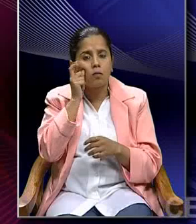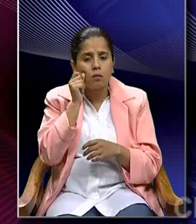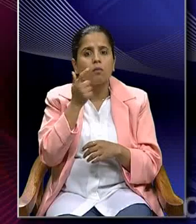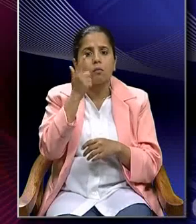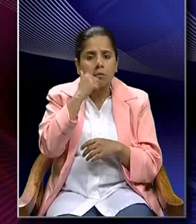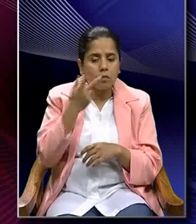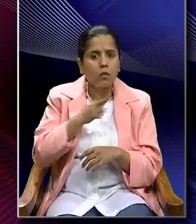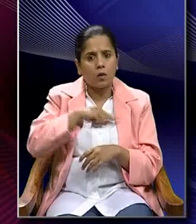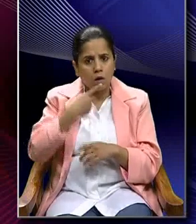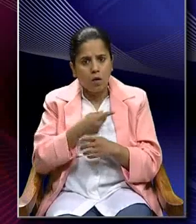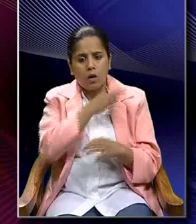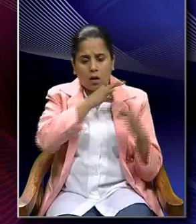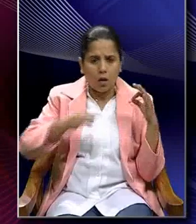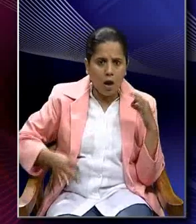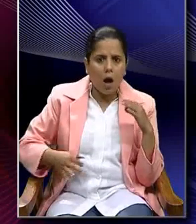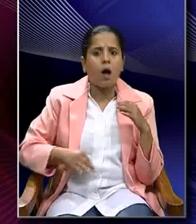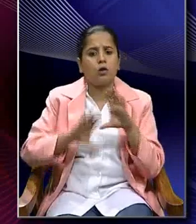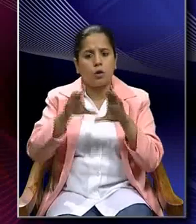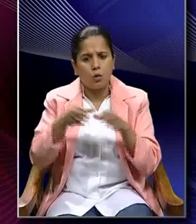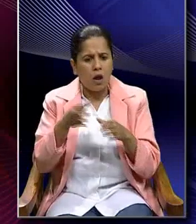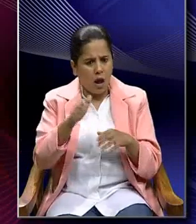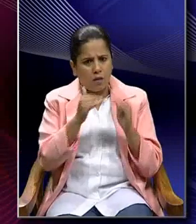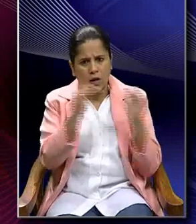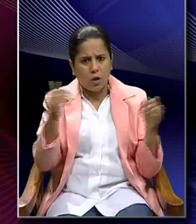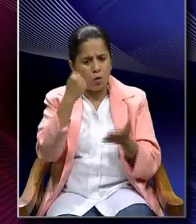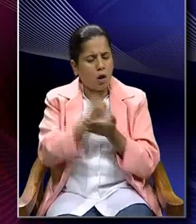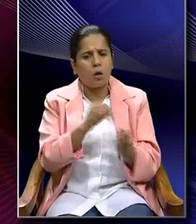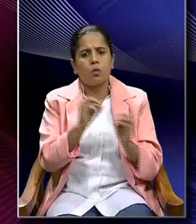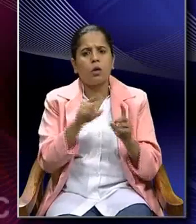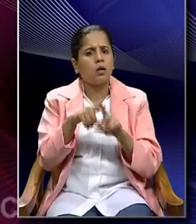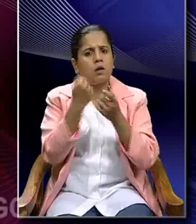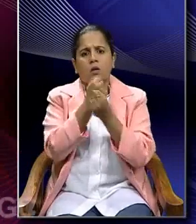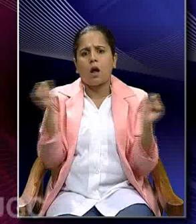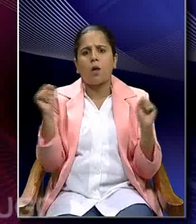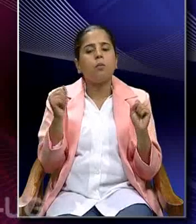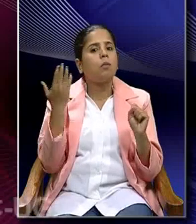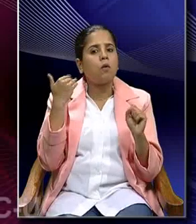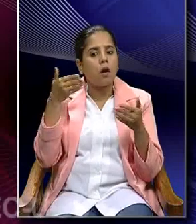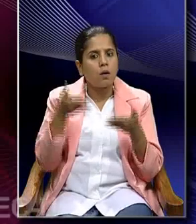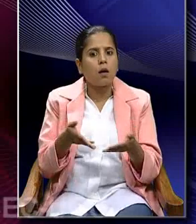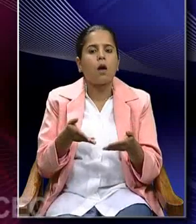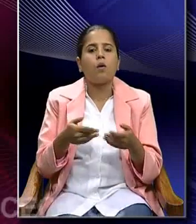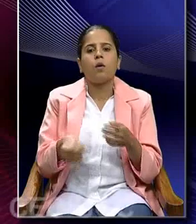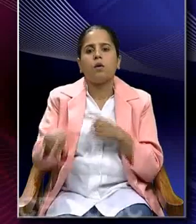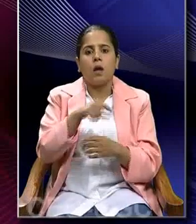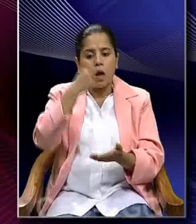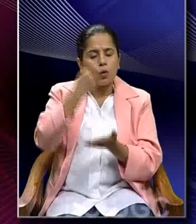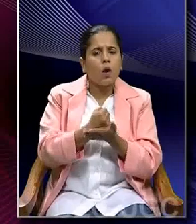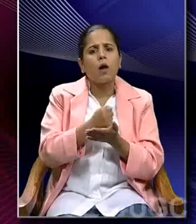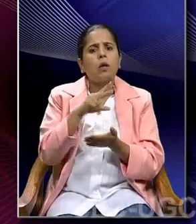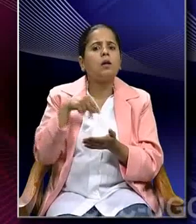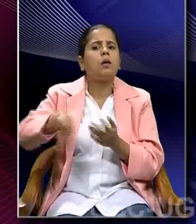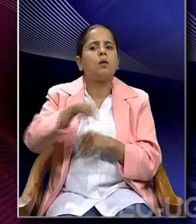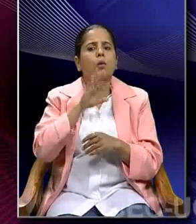different caste communities have equal rights, came about with democracy. Similarly, the language of rights came